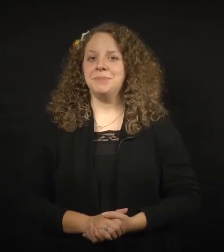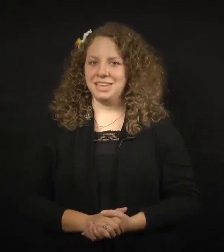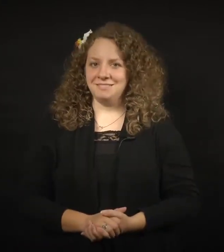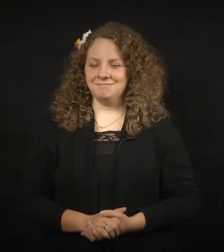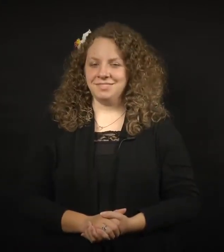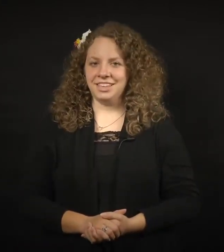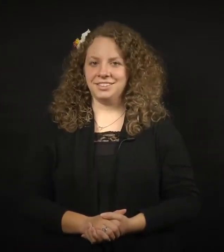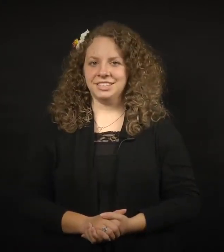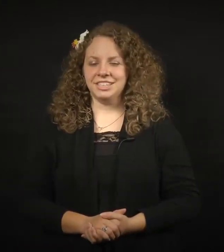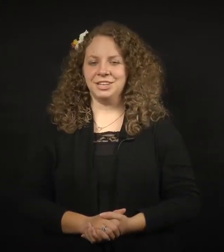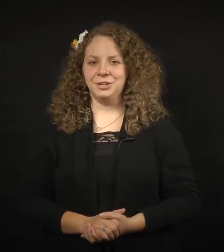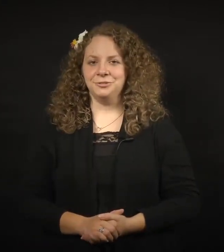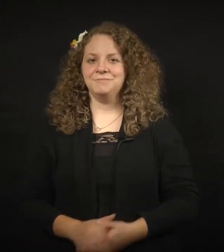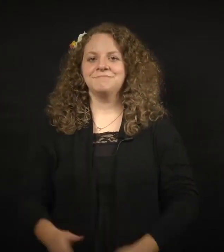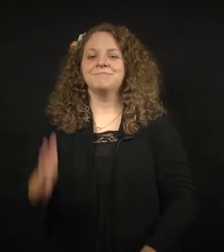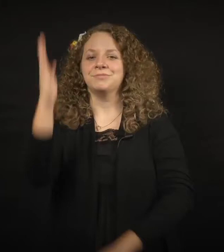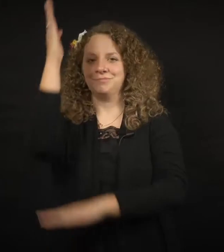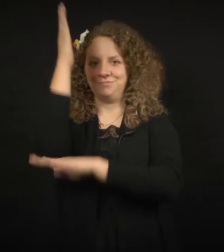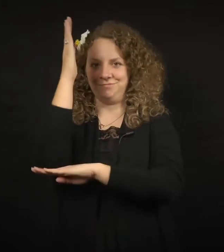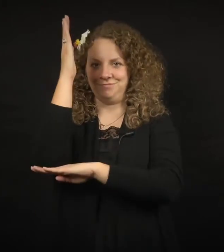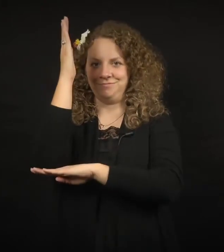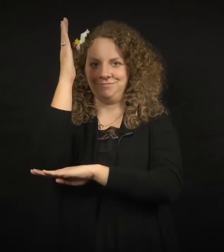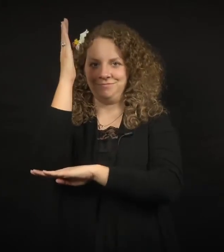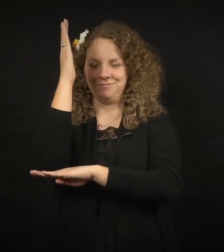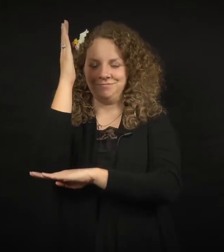B, like in the sign noon.